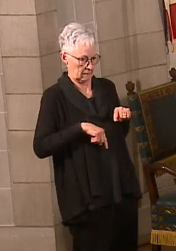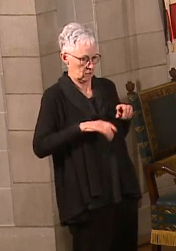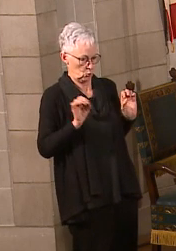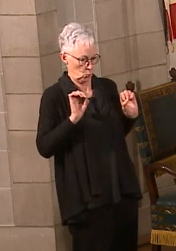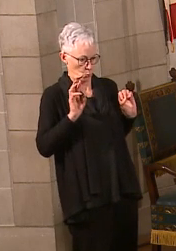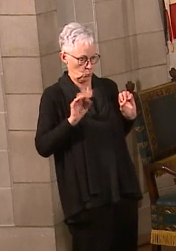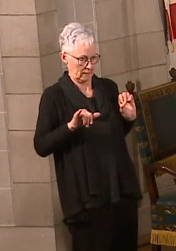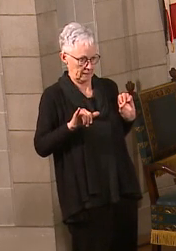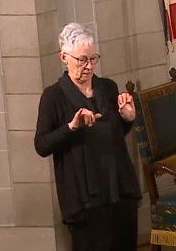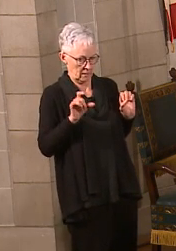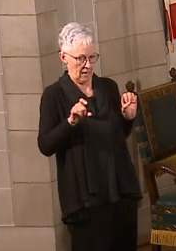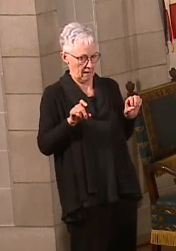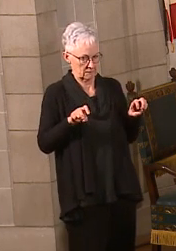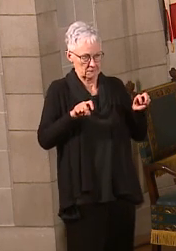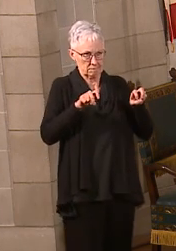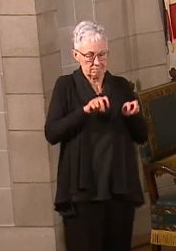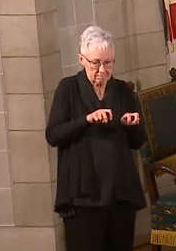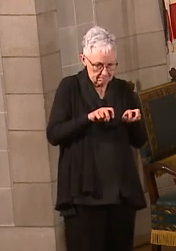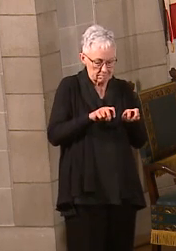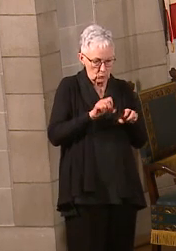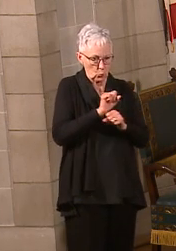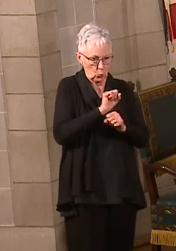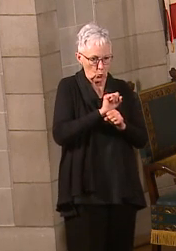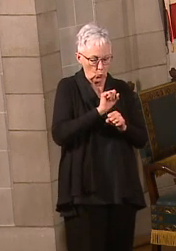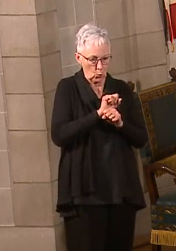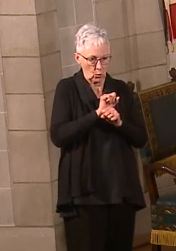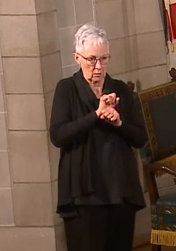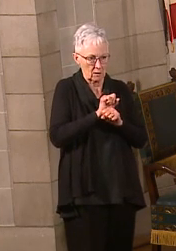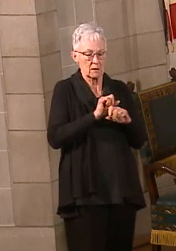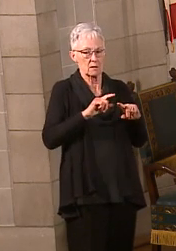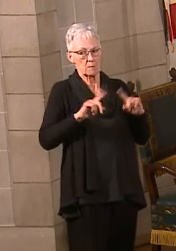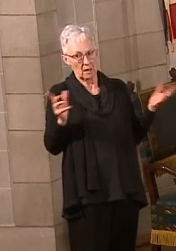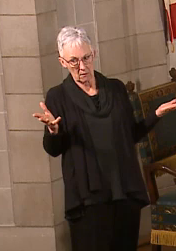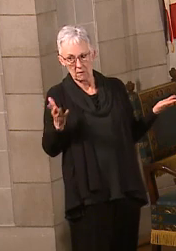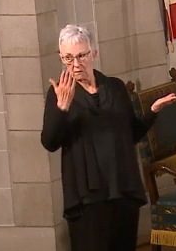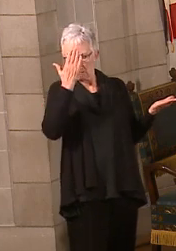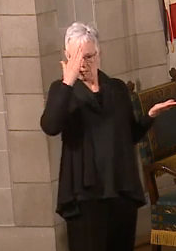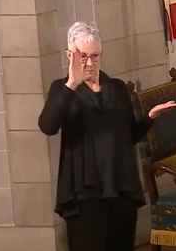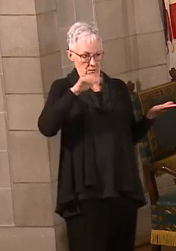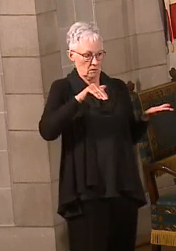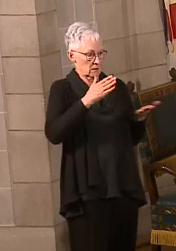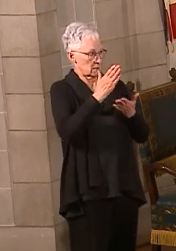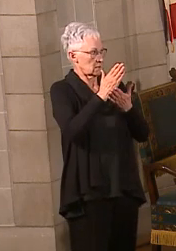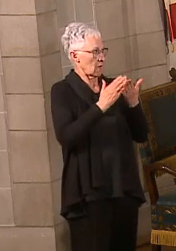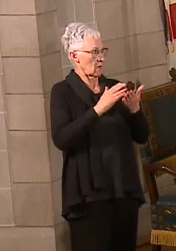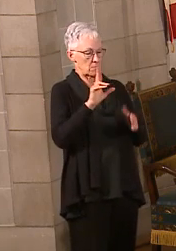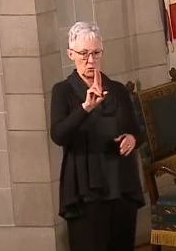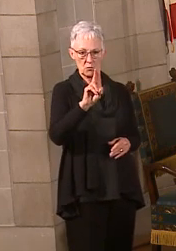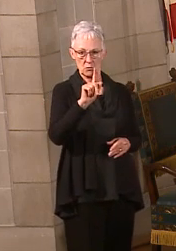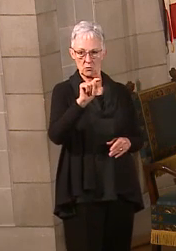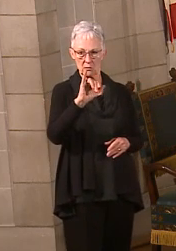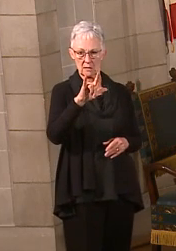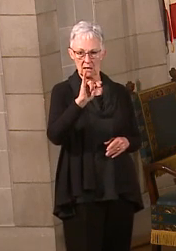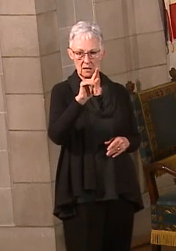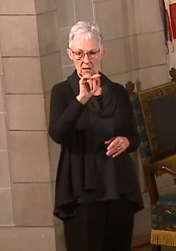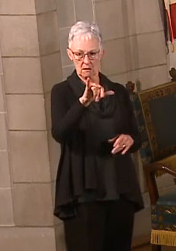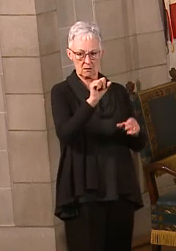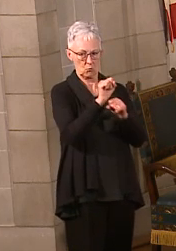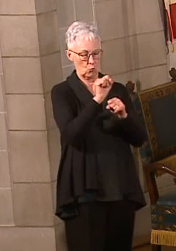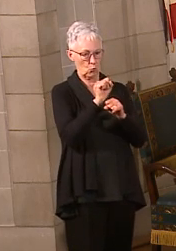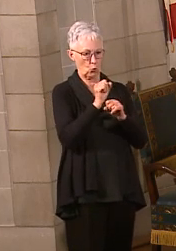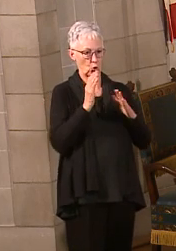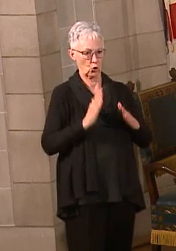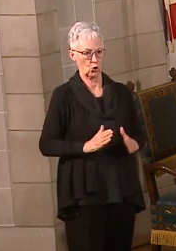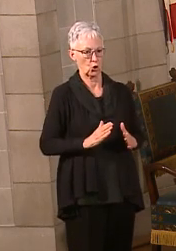we gotta do, there are vital services we gotta perform. For example, 2 utility workers at the top of a cherry picker can't necessarily stay 6 feet